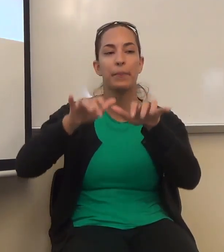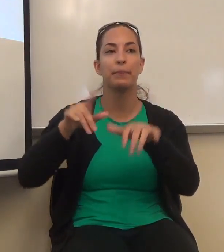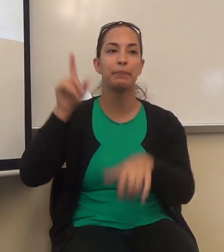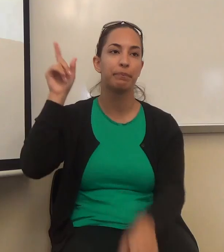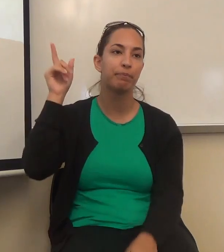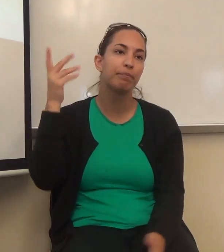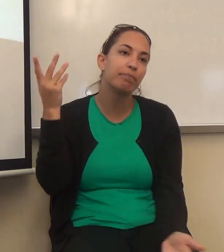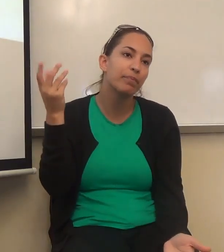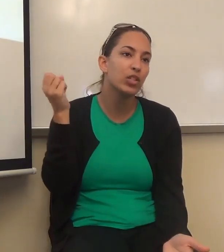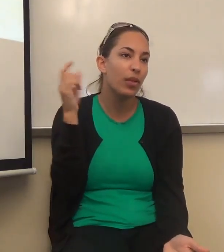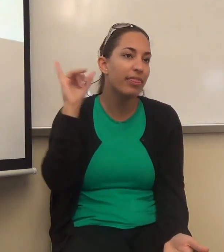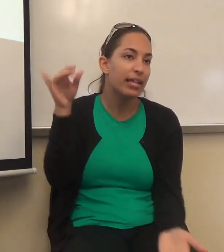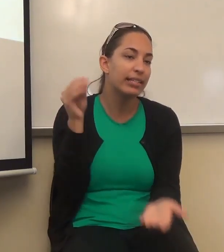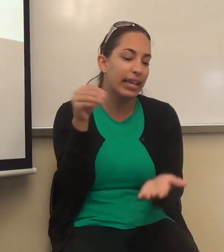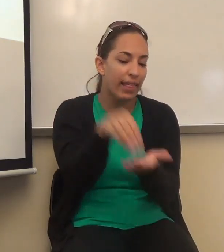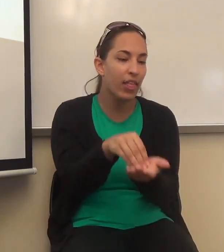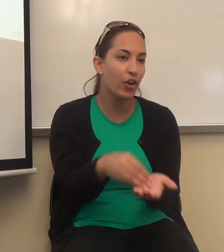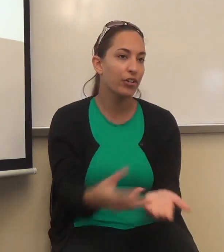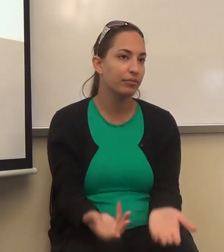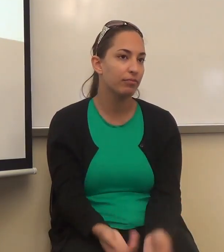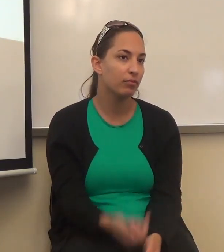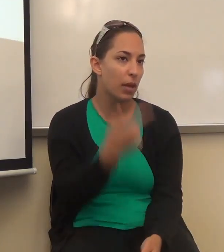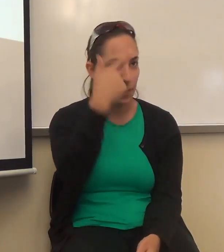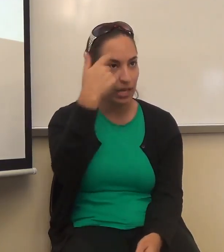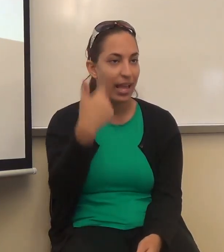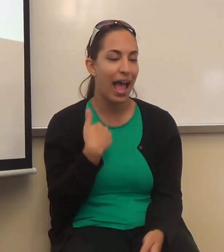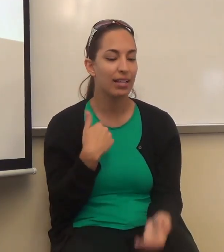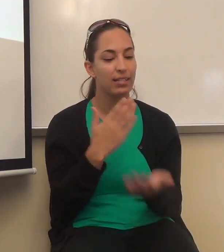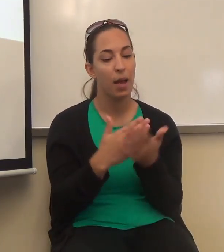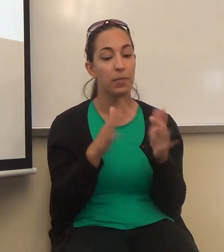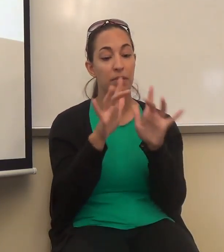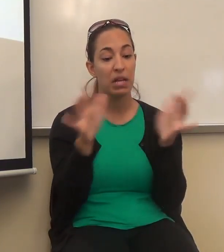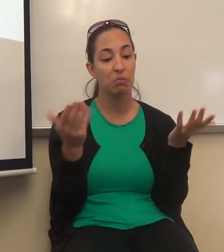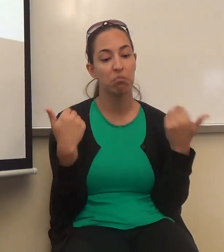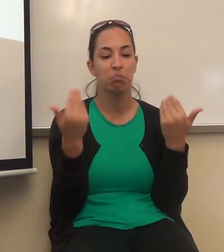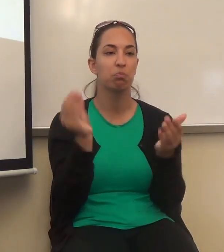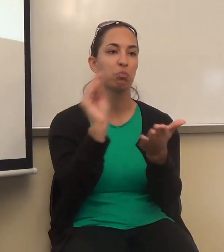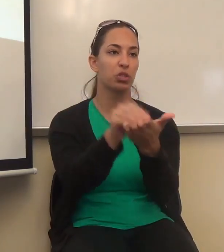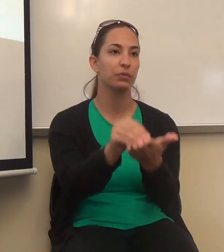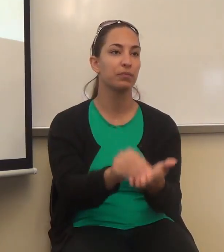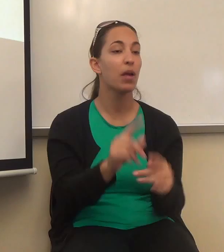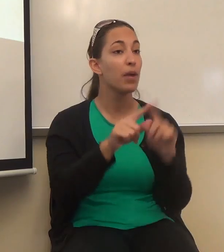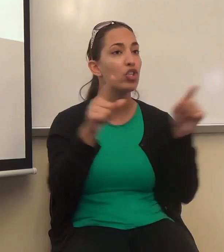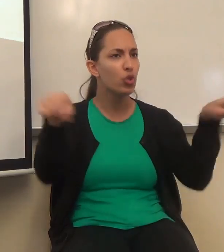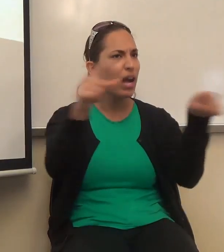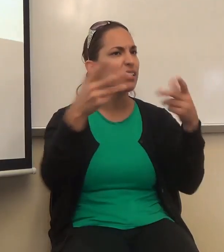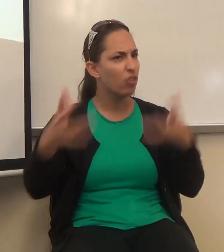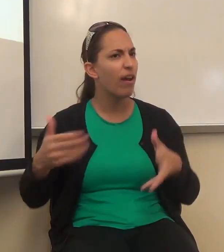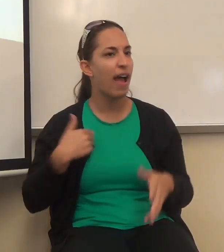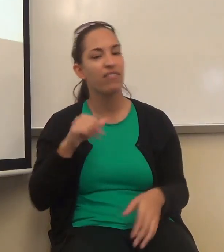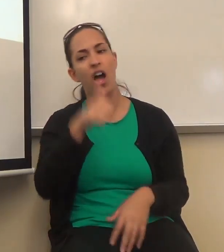So that's just in there because I had some space. But you guys have that other list that you can look at.